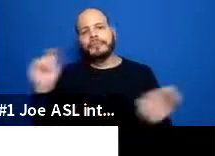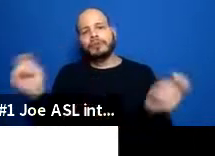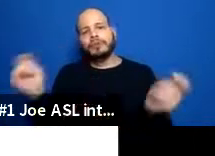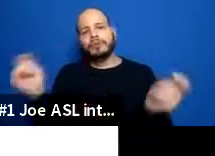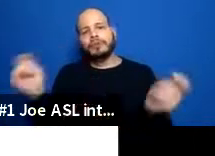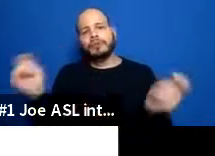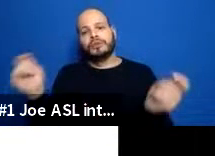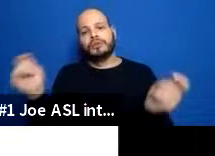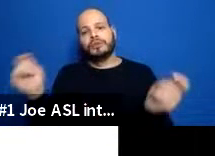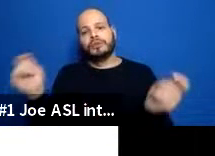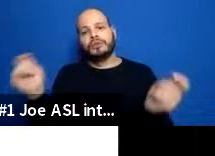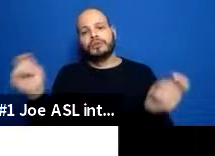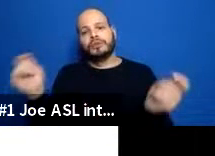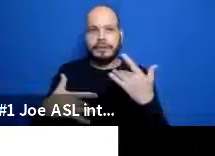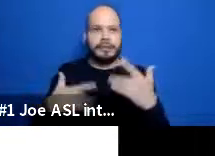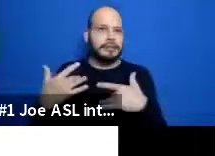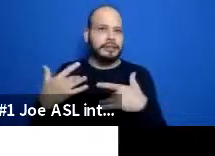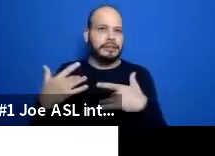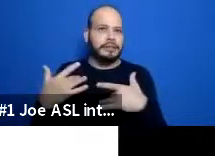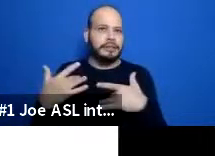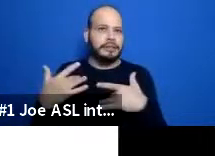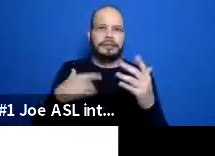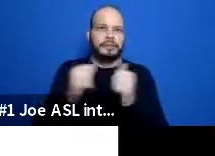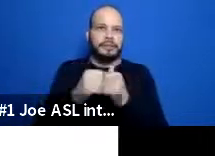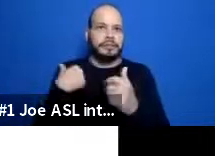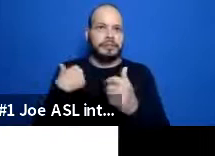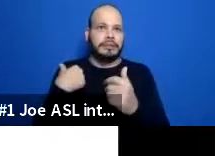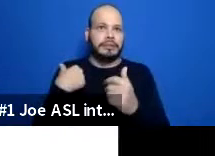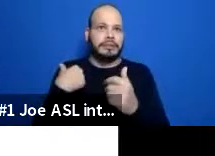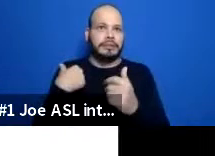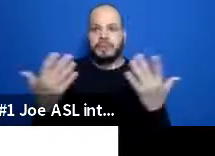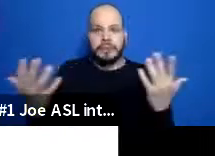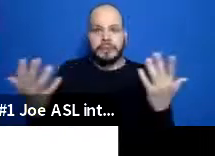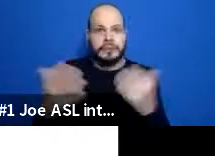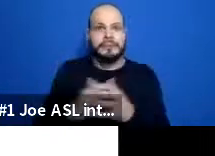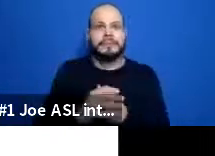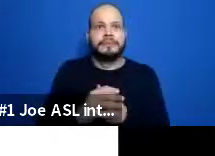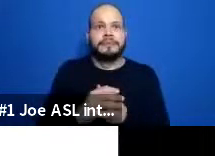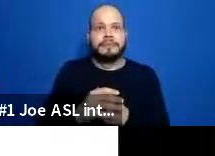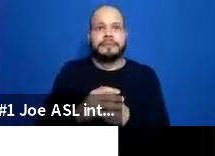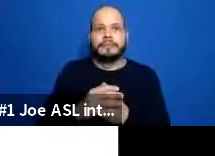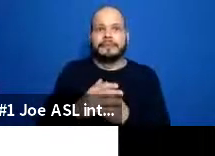get to the good stuff, having conversations with them. I'll pass it to you, Chrissy.